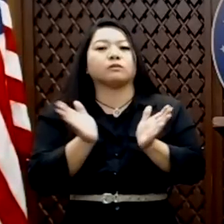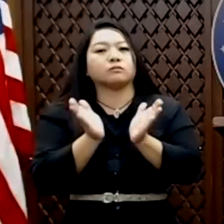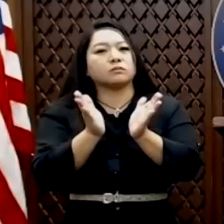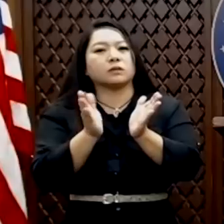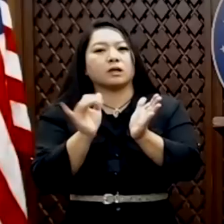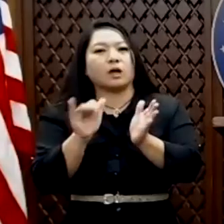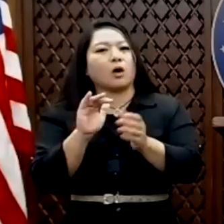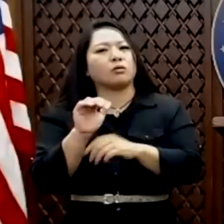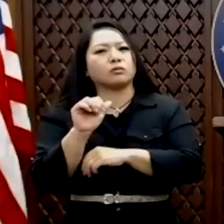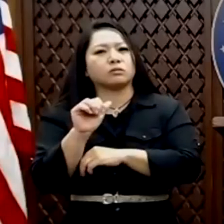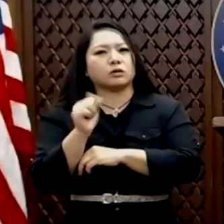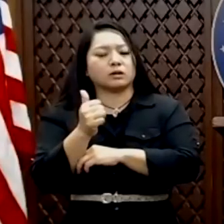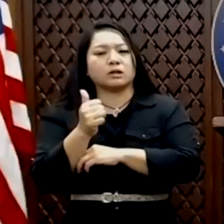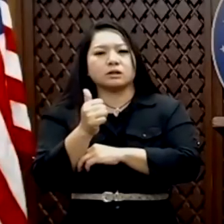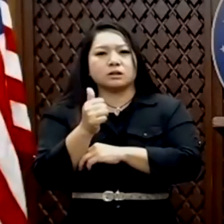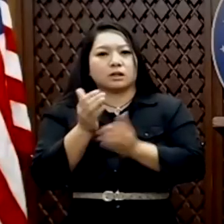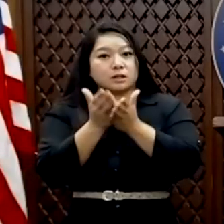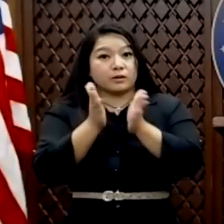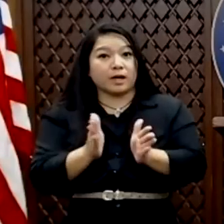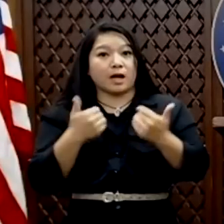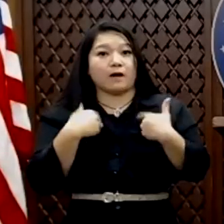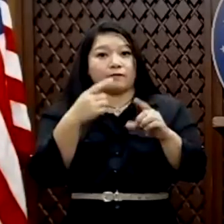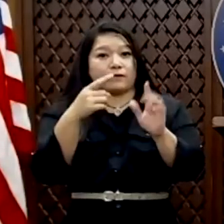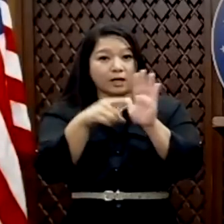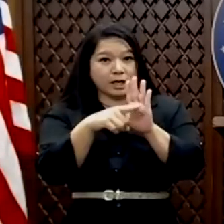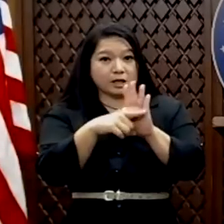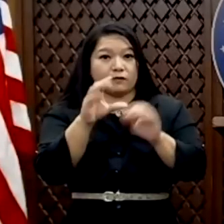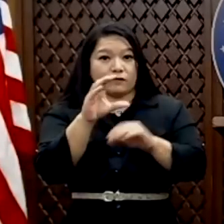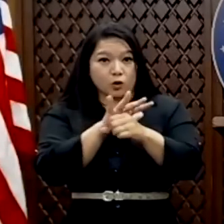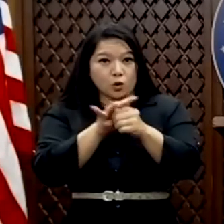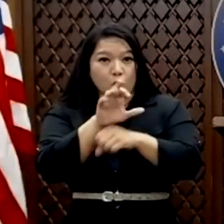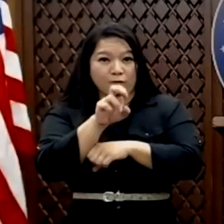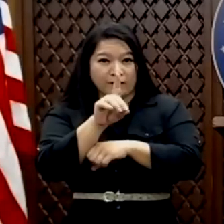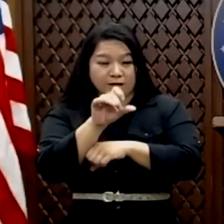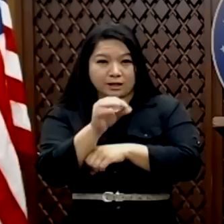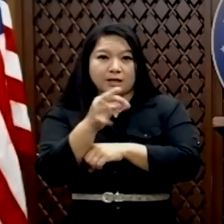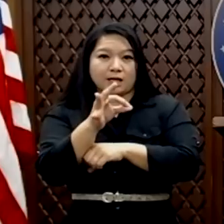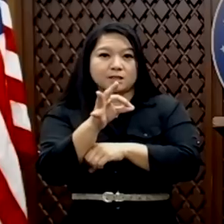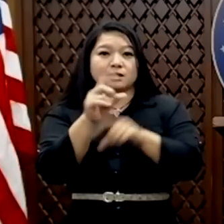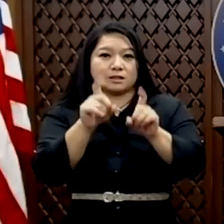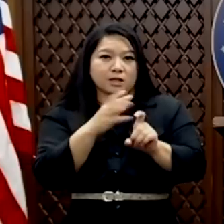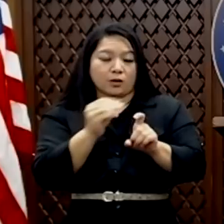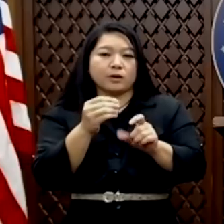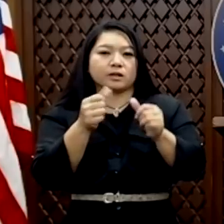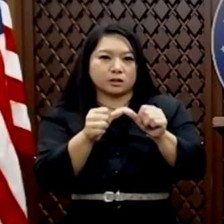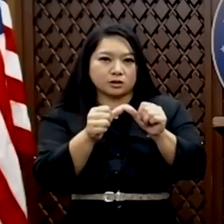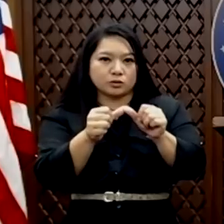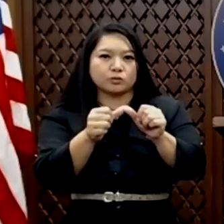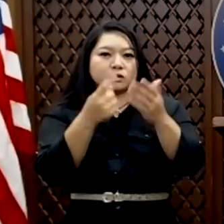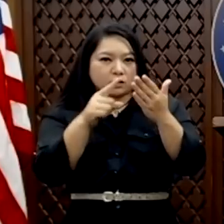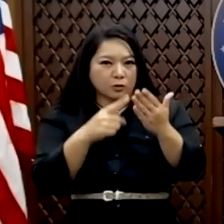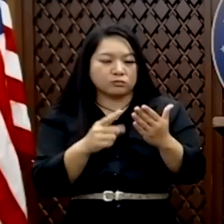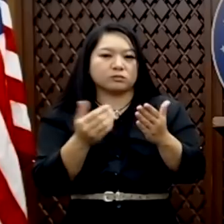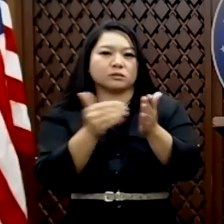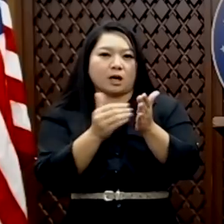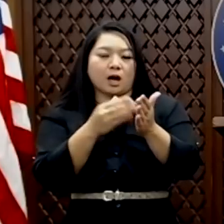although these sailors will have negative COVID-19 tests, we will continue to conduct daily health checks to make doubly sure that we're doing everything in our